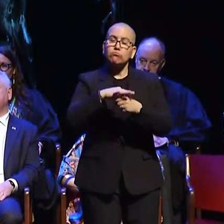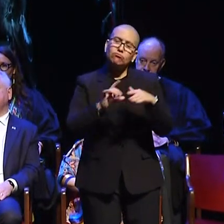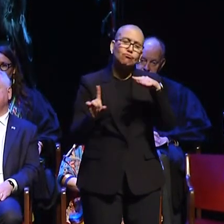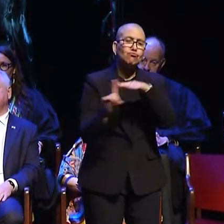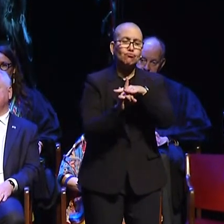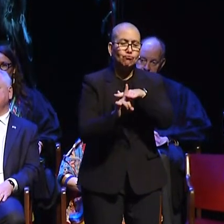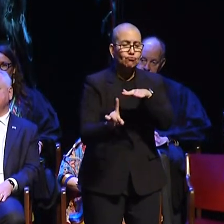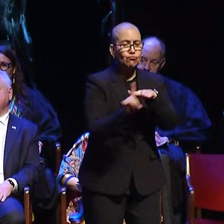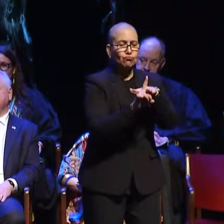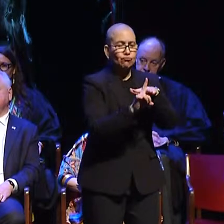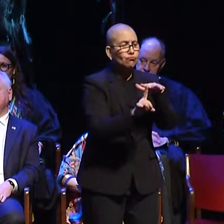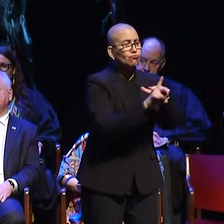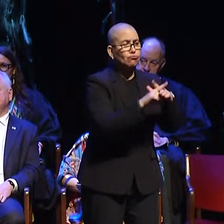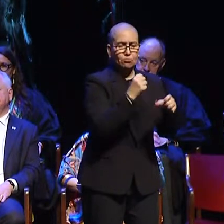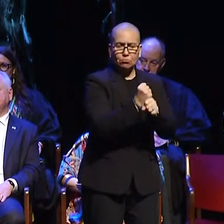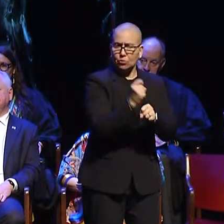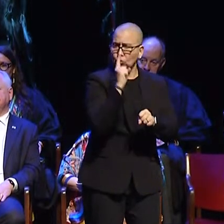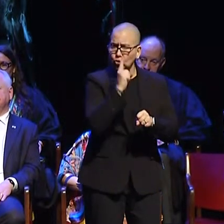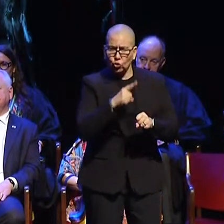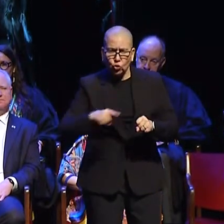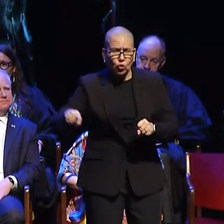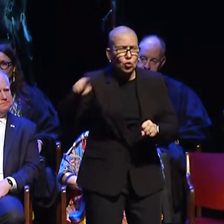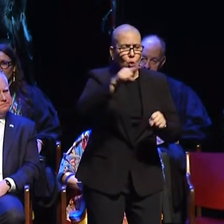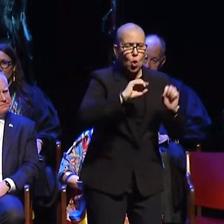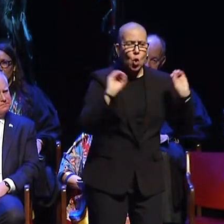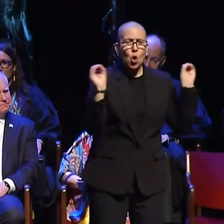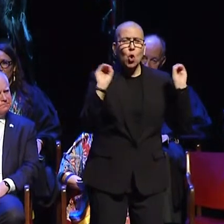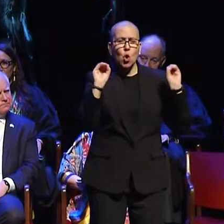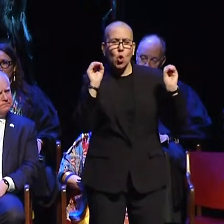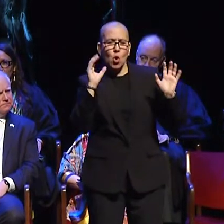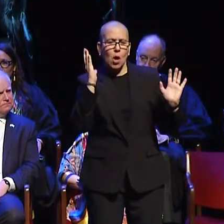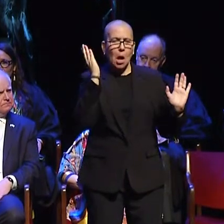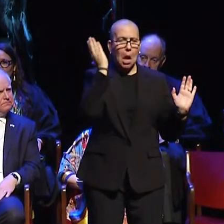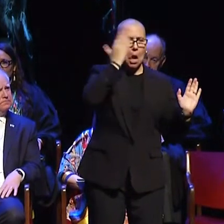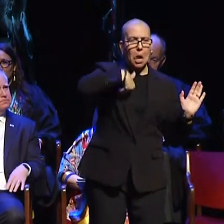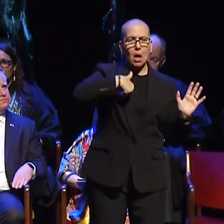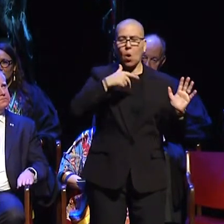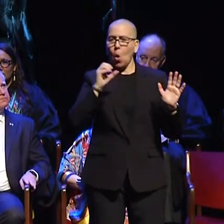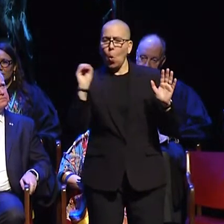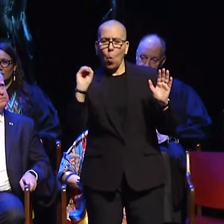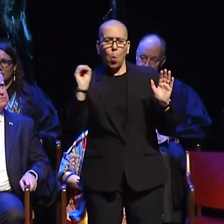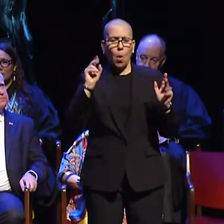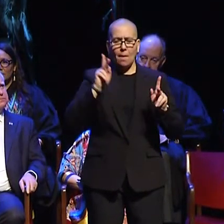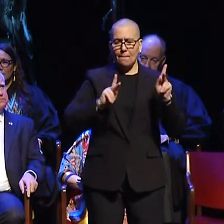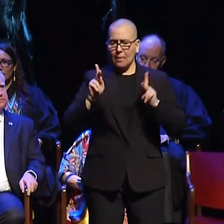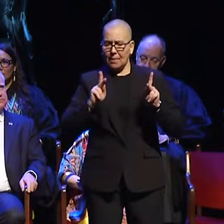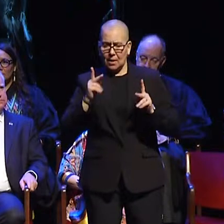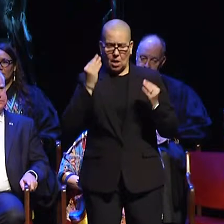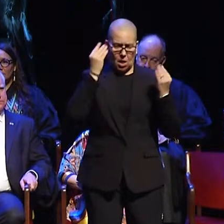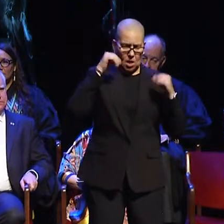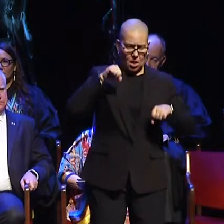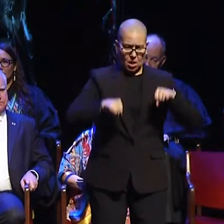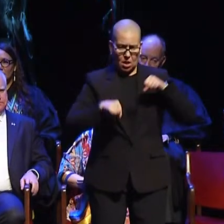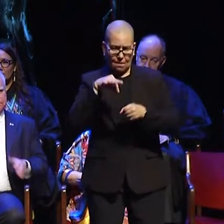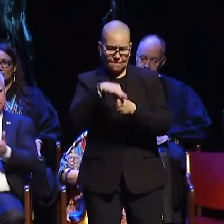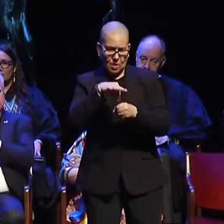absolutely sure that no voter ever would have to choose between their health and their right to vote.